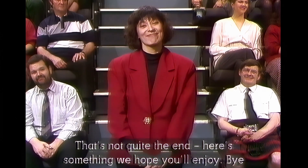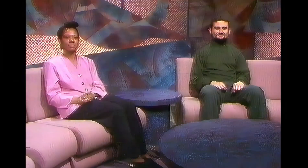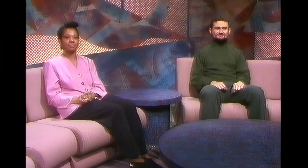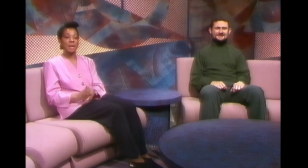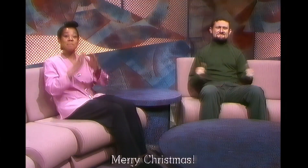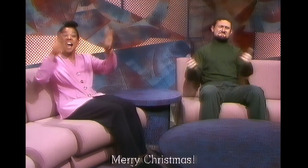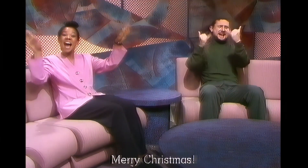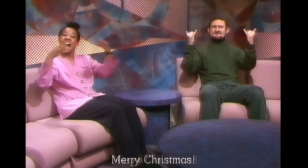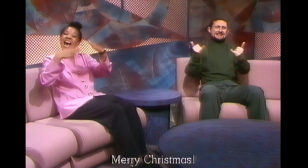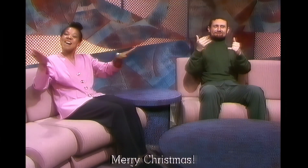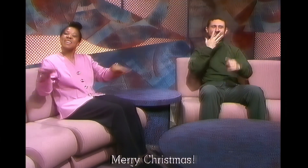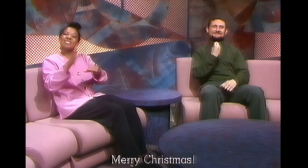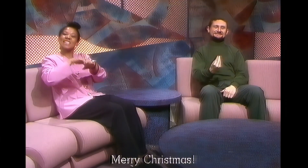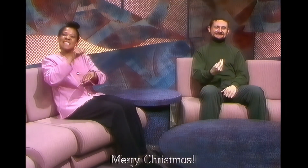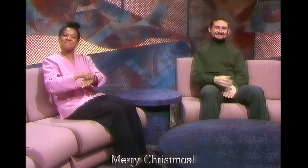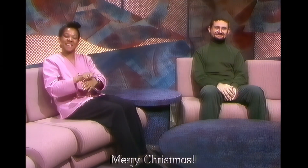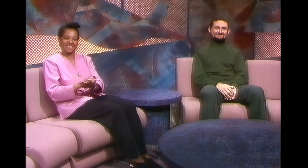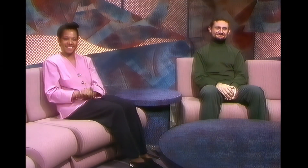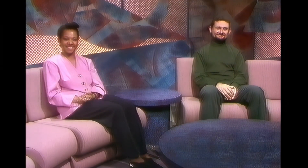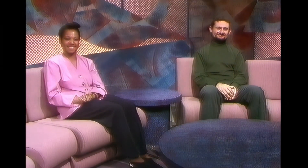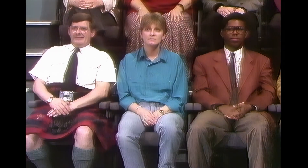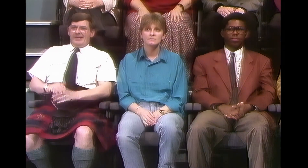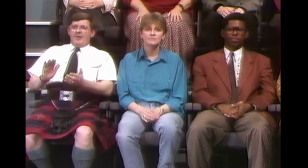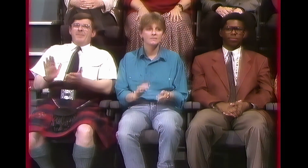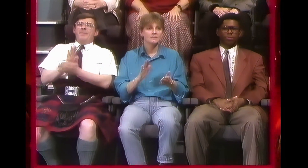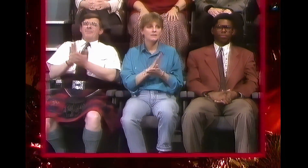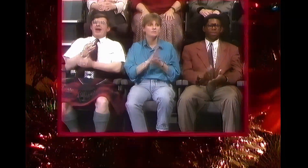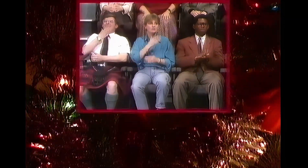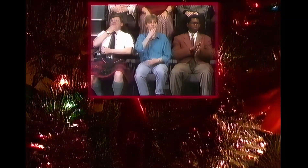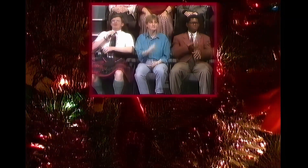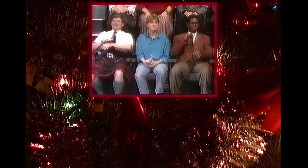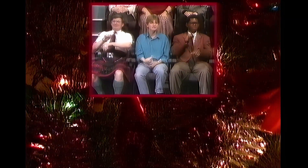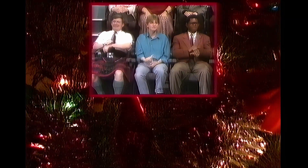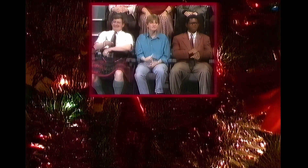Merry Christmas. Bye.